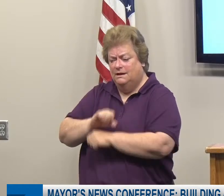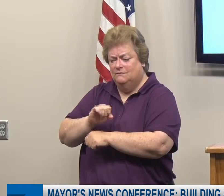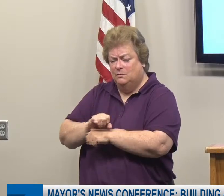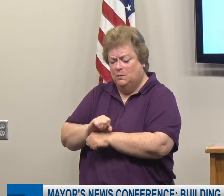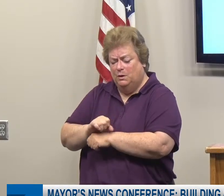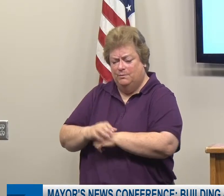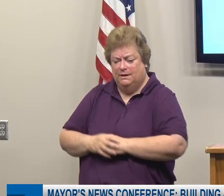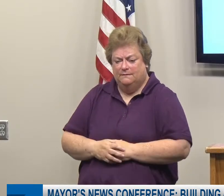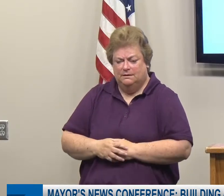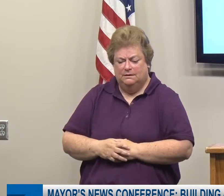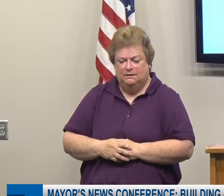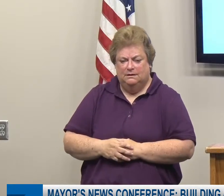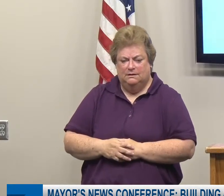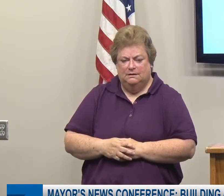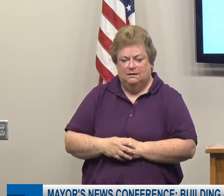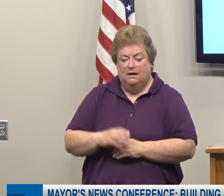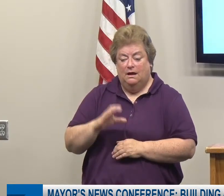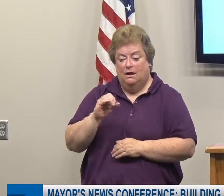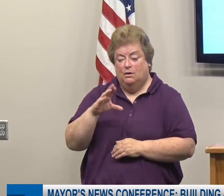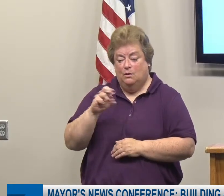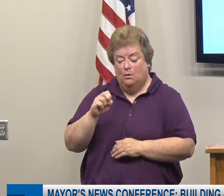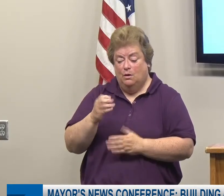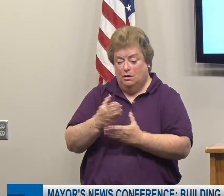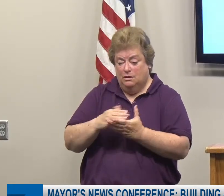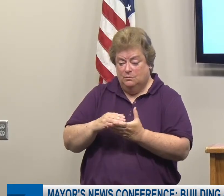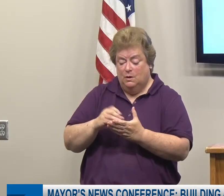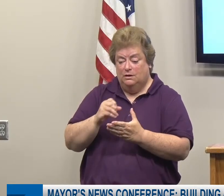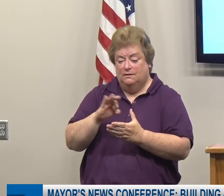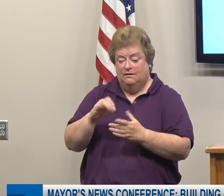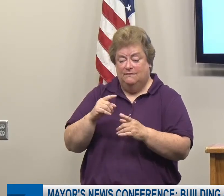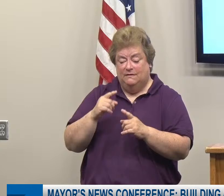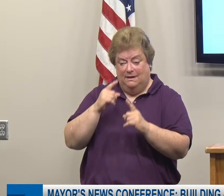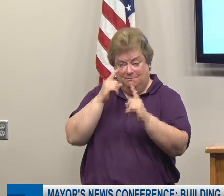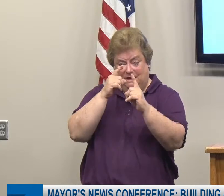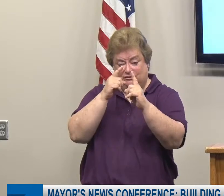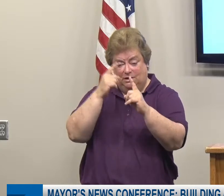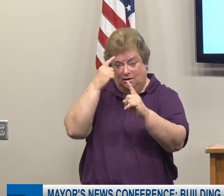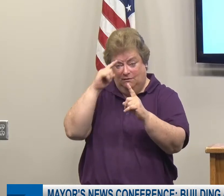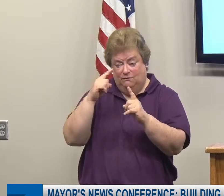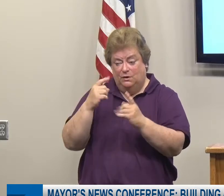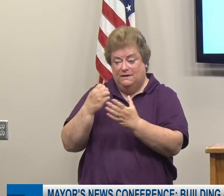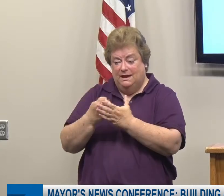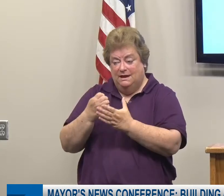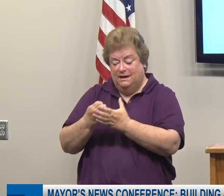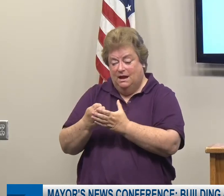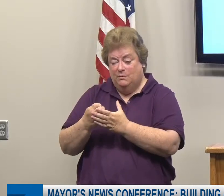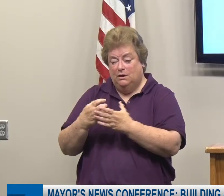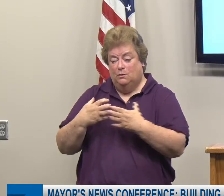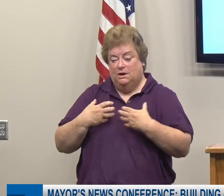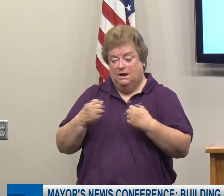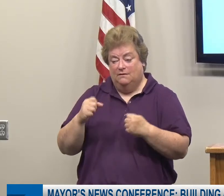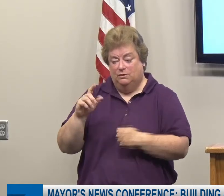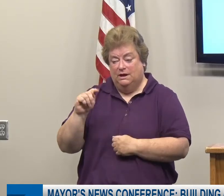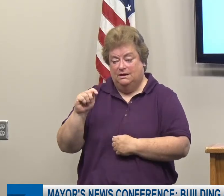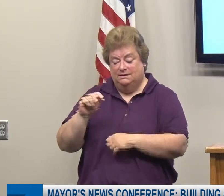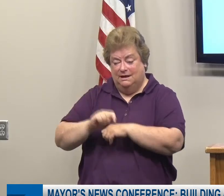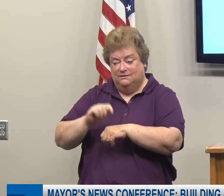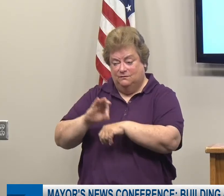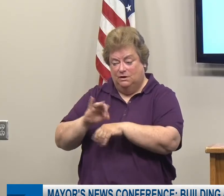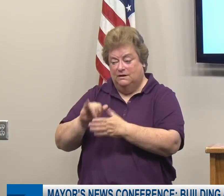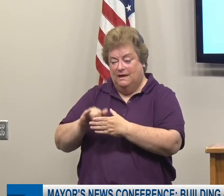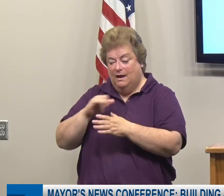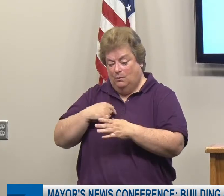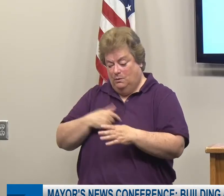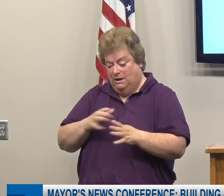ethnicity. A core component of the mission of the Mayor's Economic Recovery Task Force, which was convened